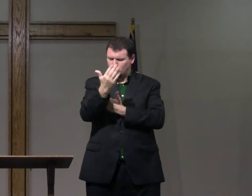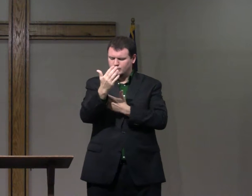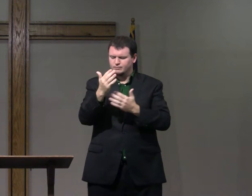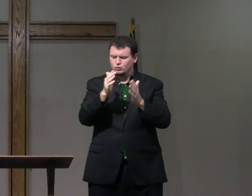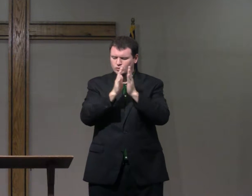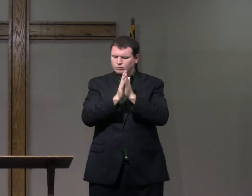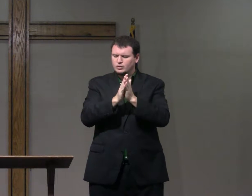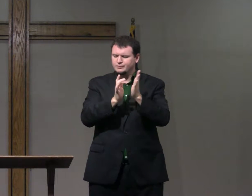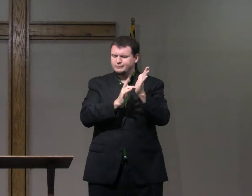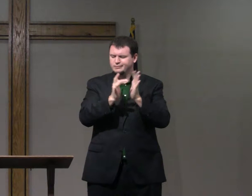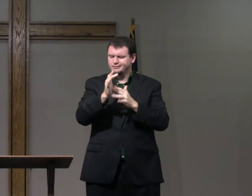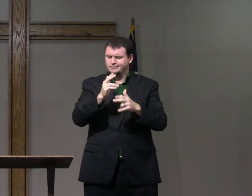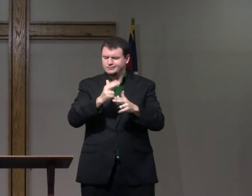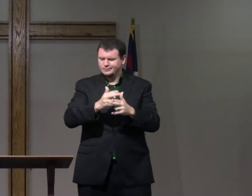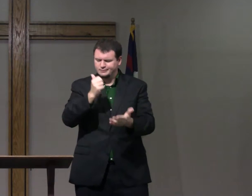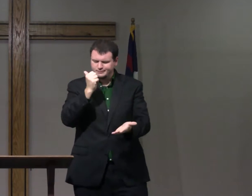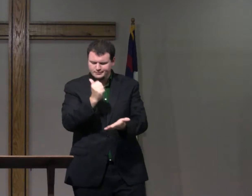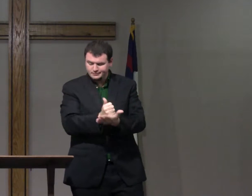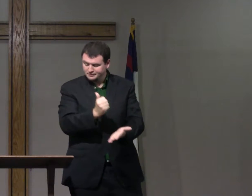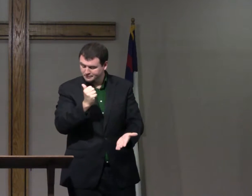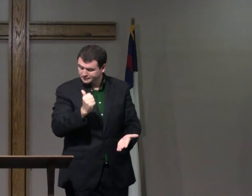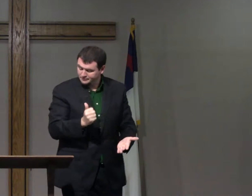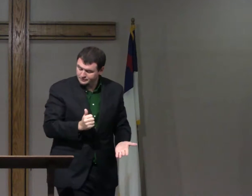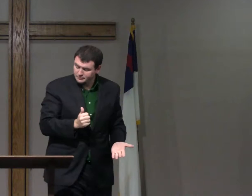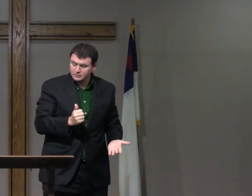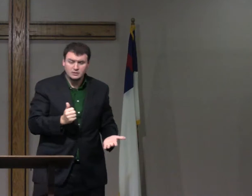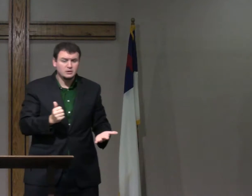Give us understanding of your word this morning. We pray in Jesus' name. Amen.